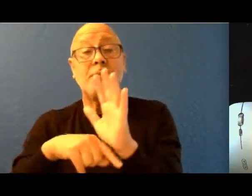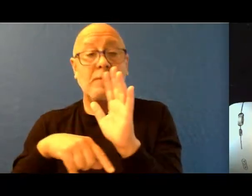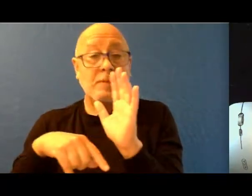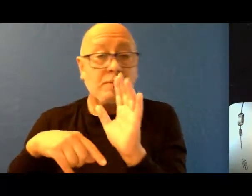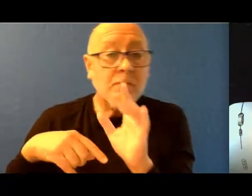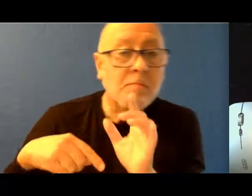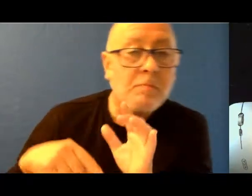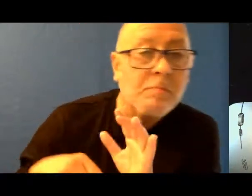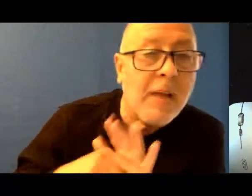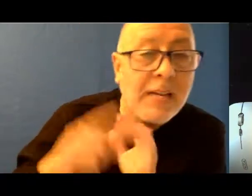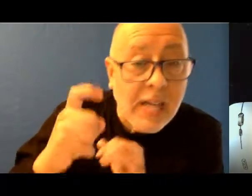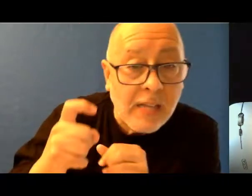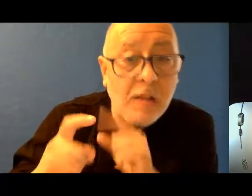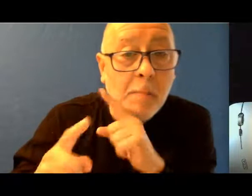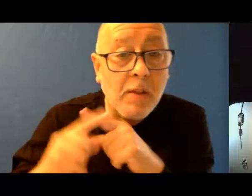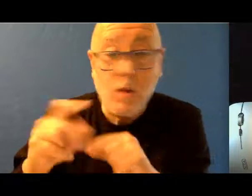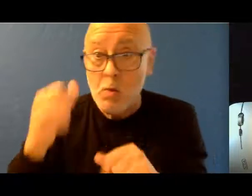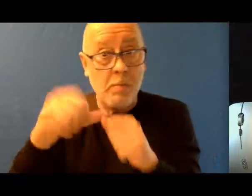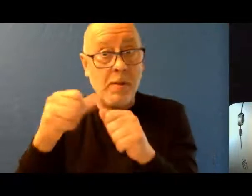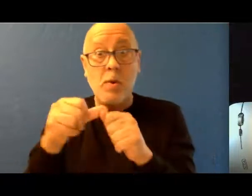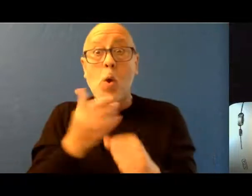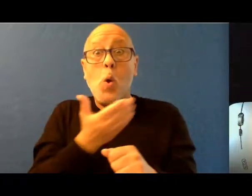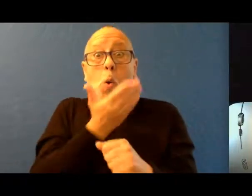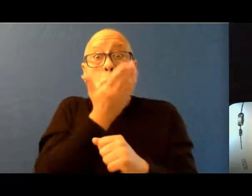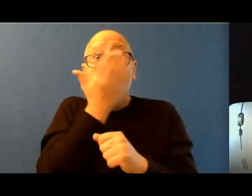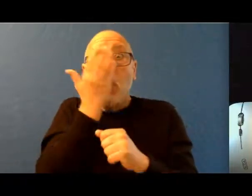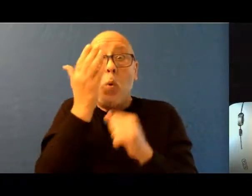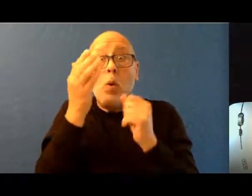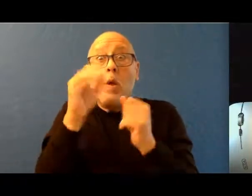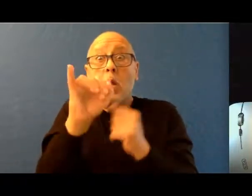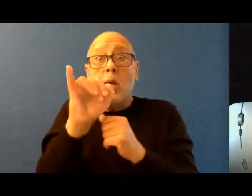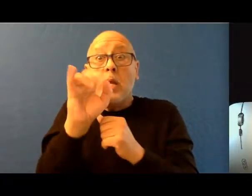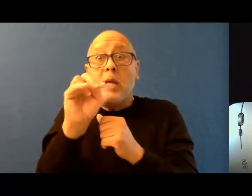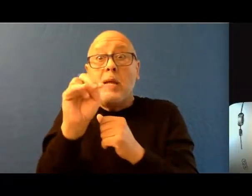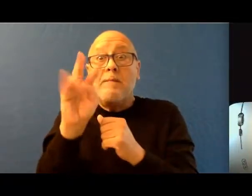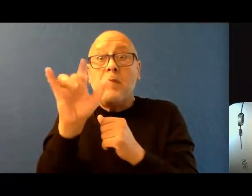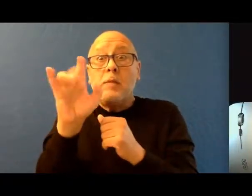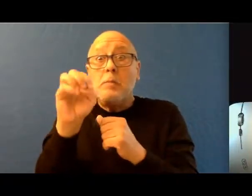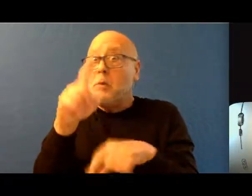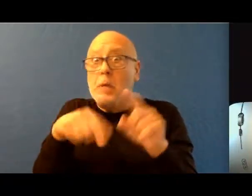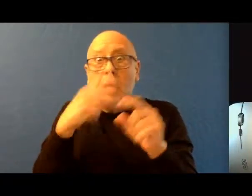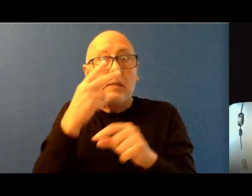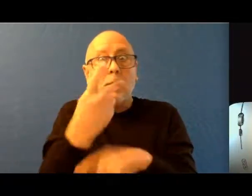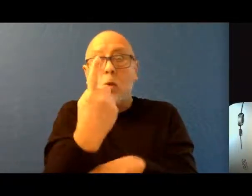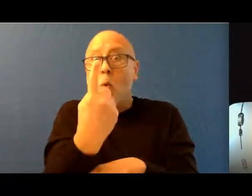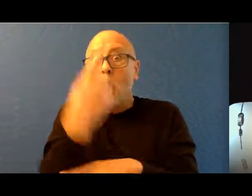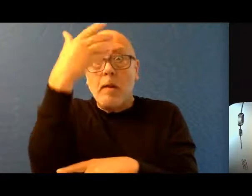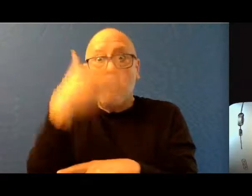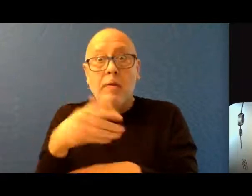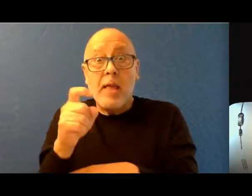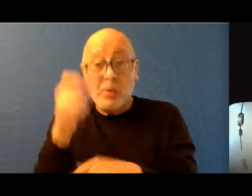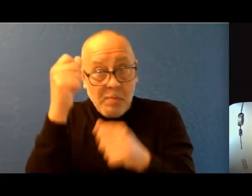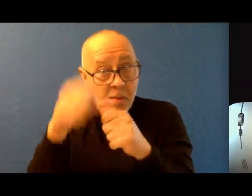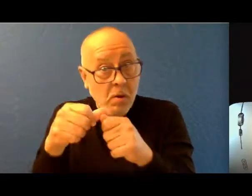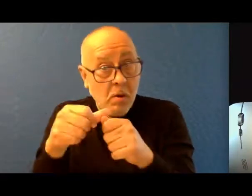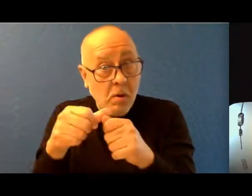3x. Now remember, there's an invisible 1 in front of that x. Just like over here when I said